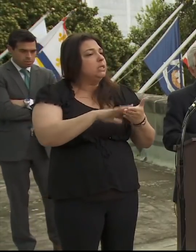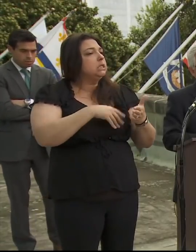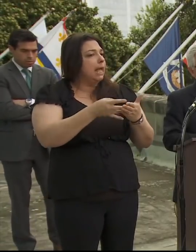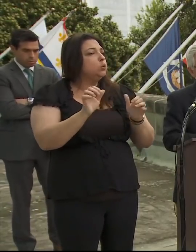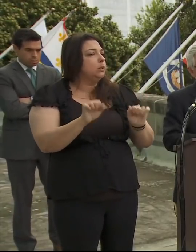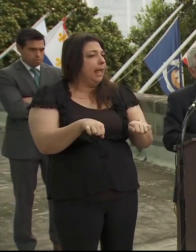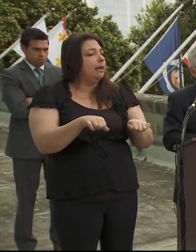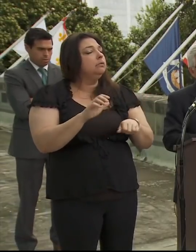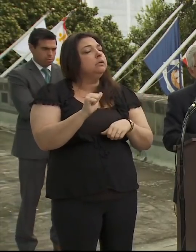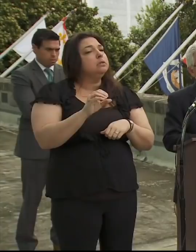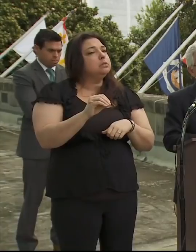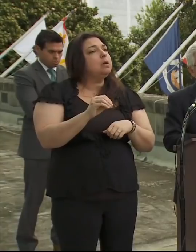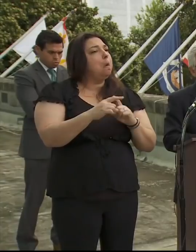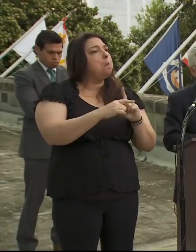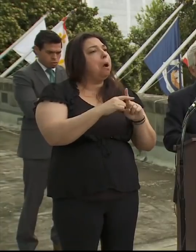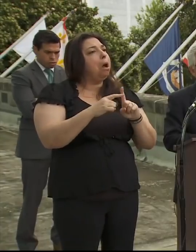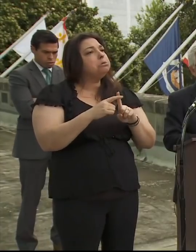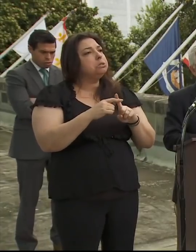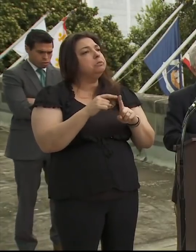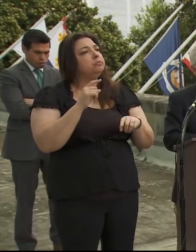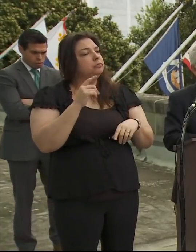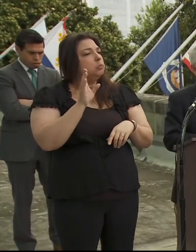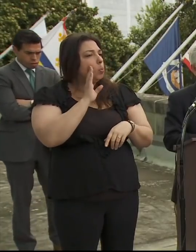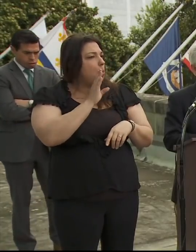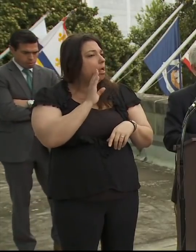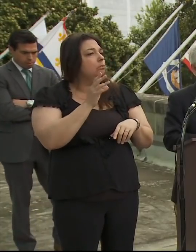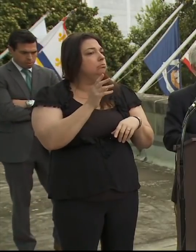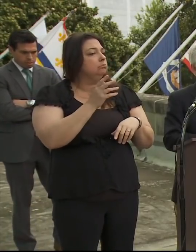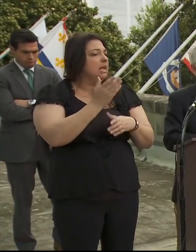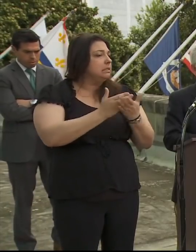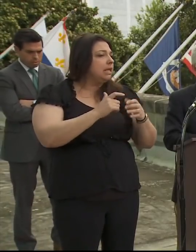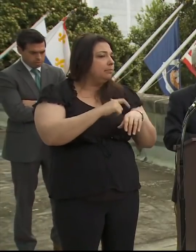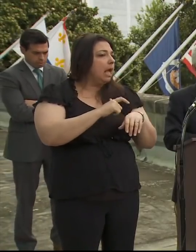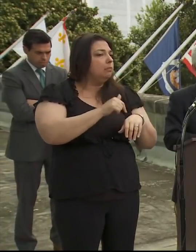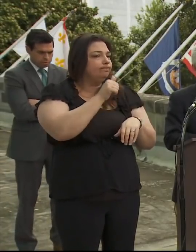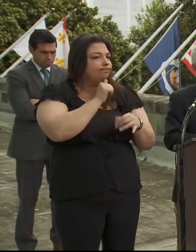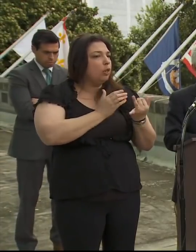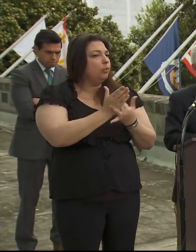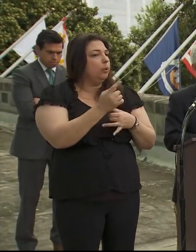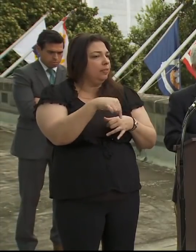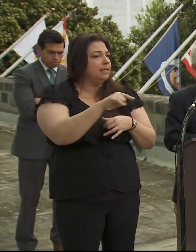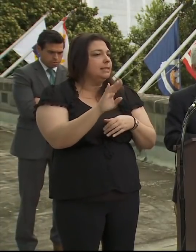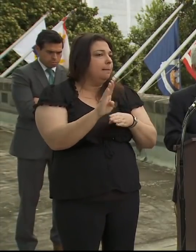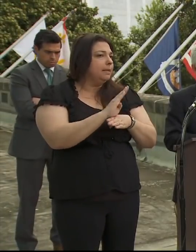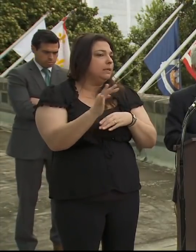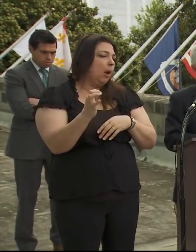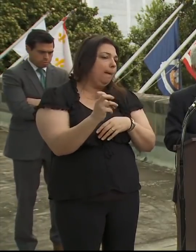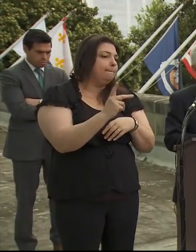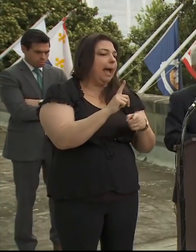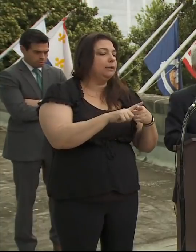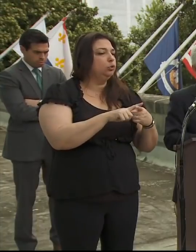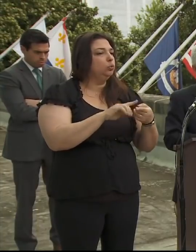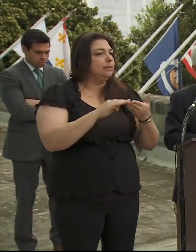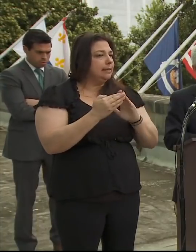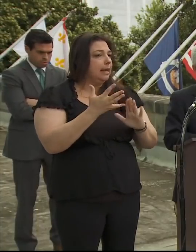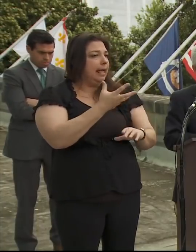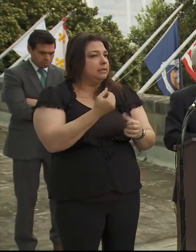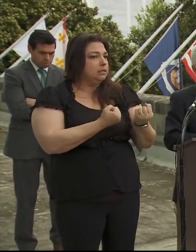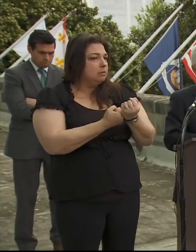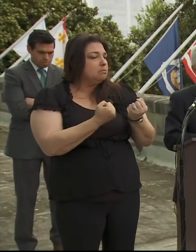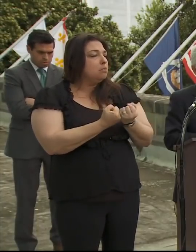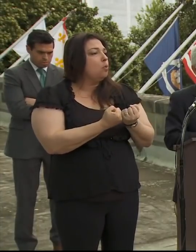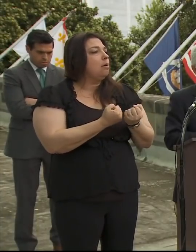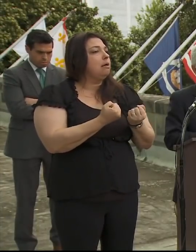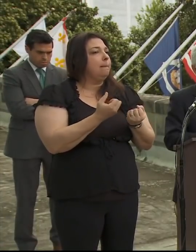at positive horizon. At some point we'll get through this together, and we'll have this business come back to the city and to support the